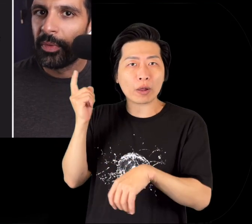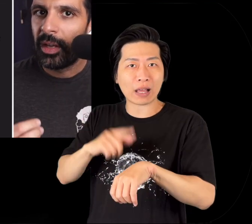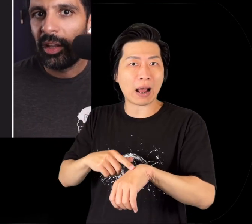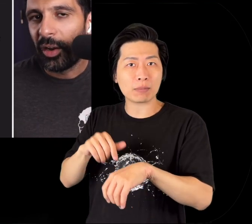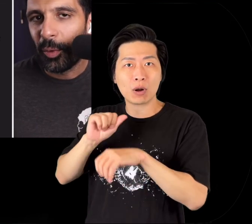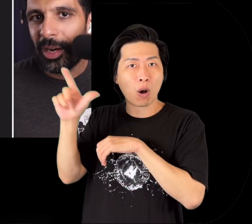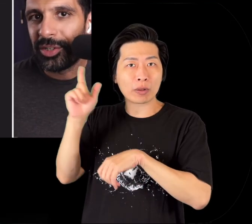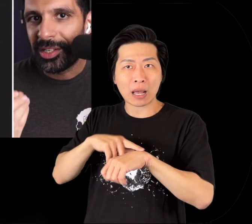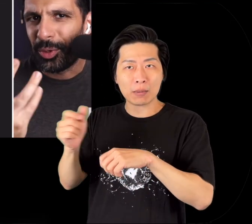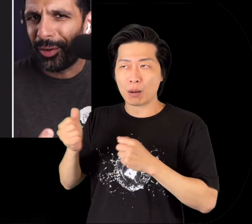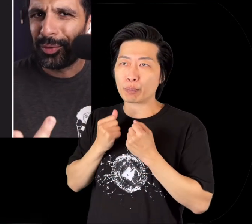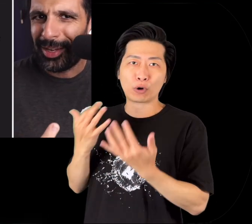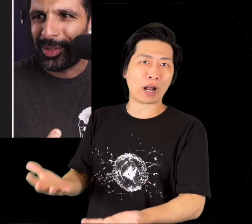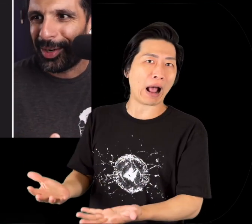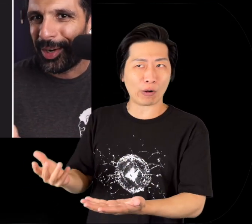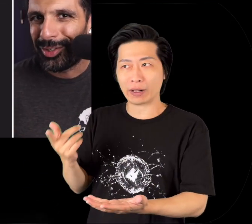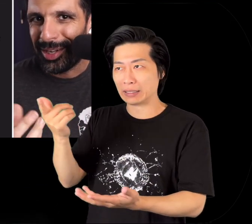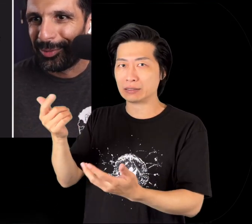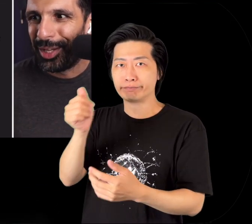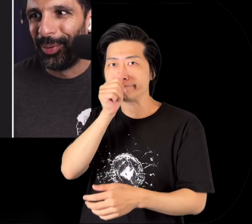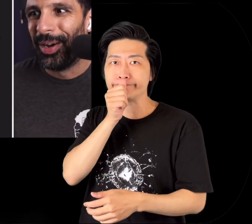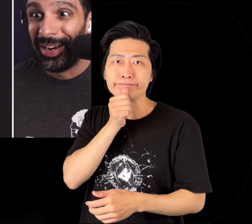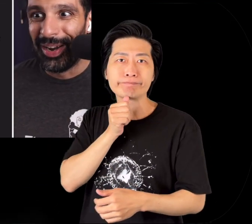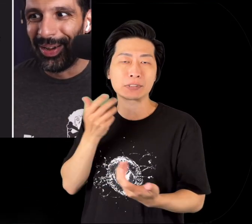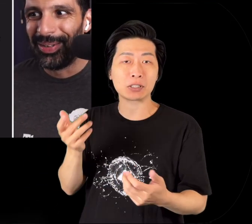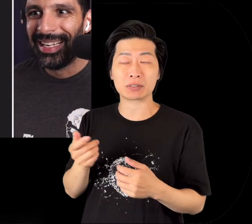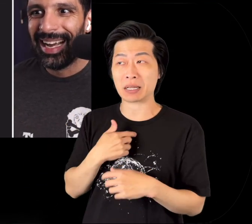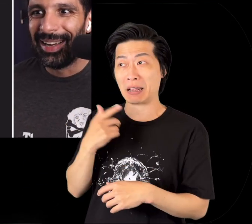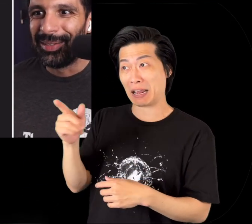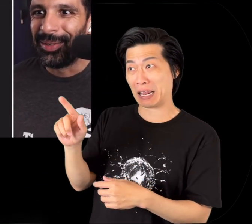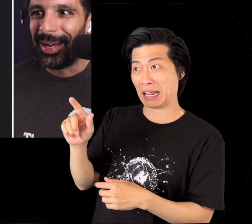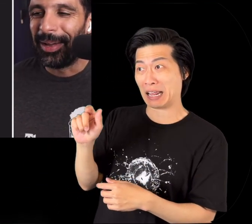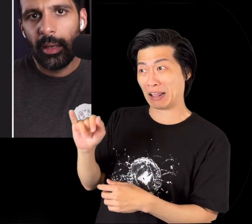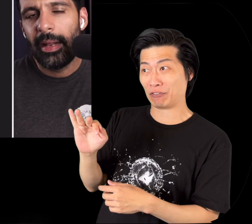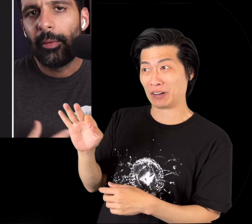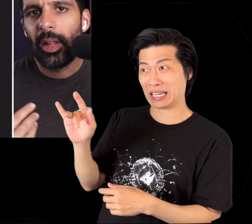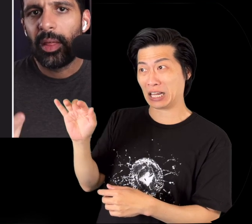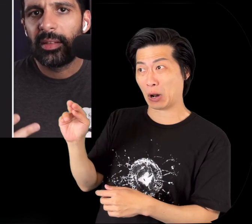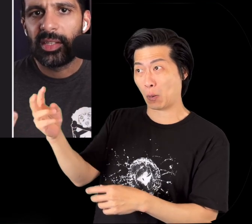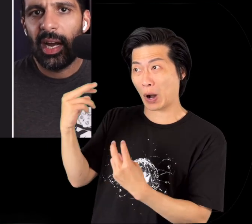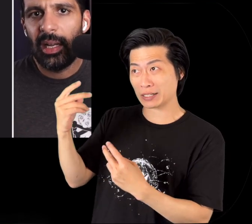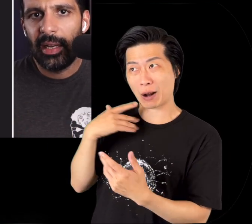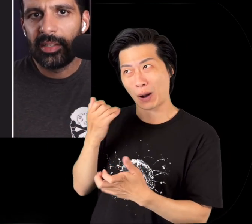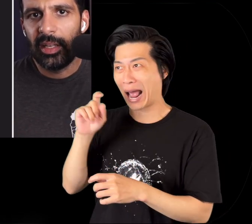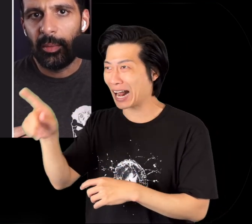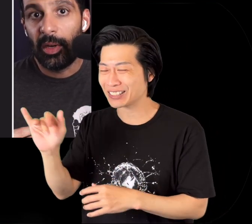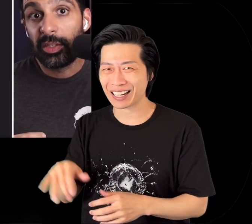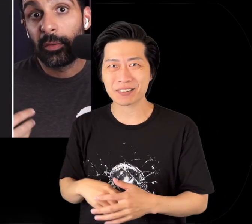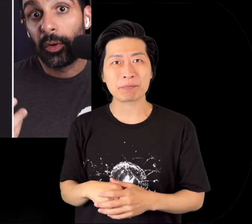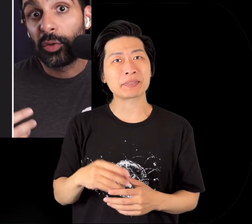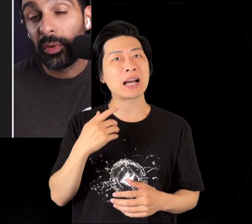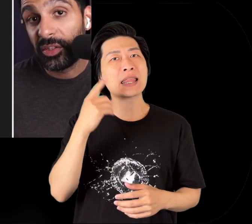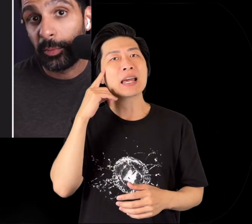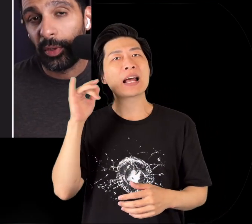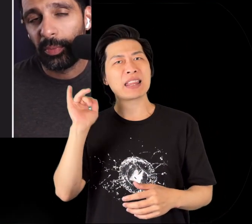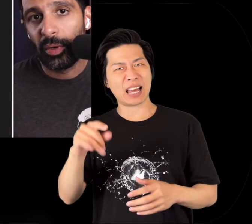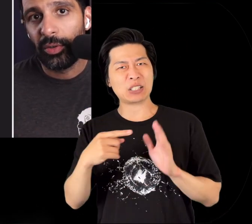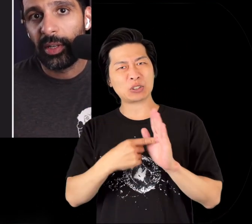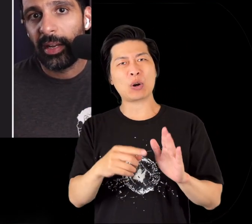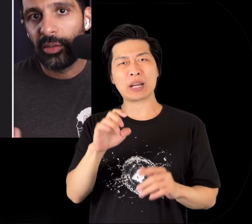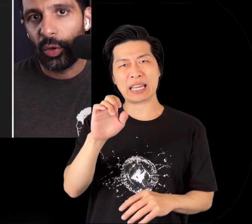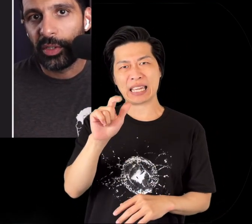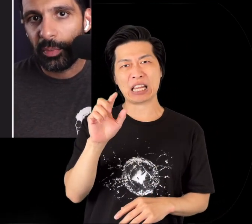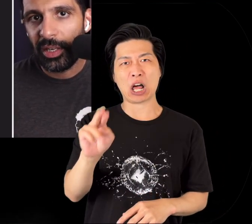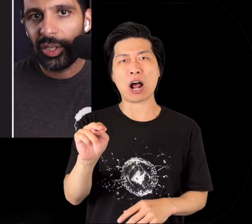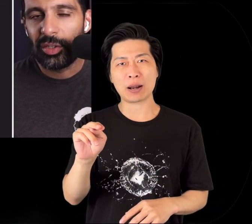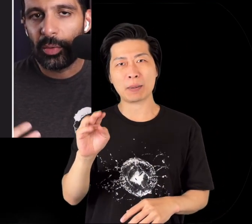So Elon, if you're watching this, I would love to ask you that question. I really want to know how you do that, man. And I really think this highlights Elon Musk's first principle approach